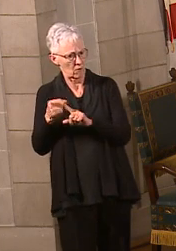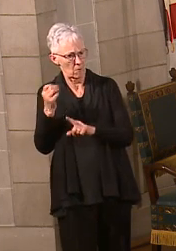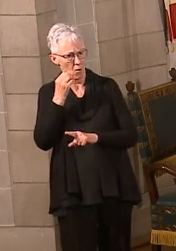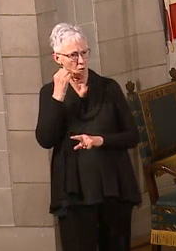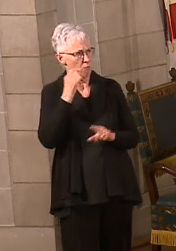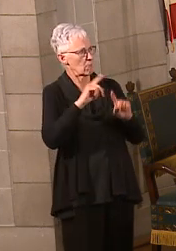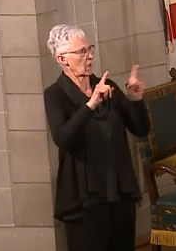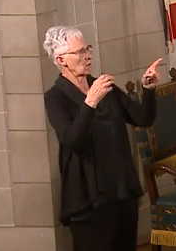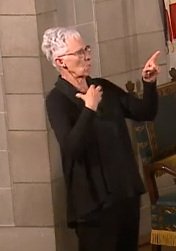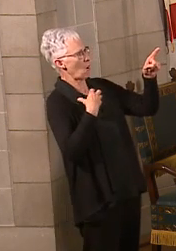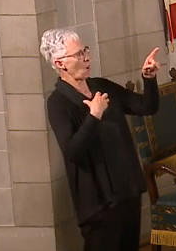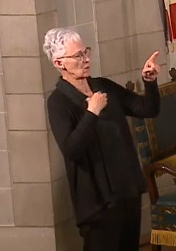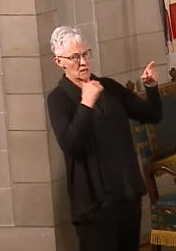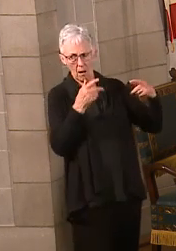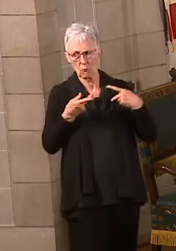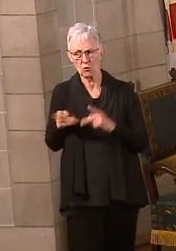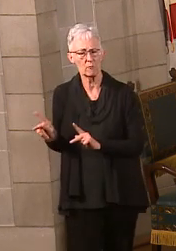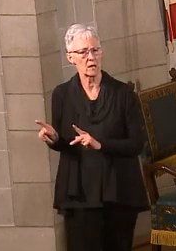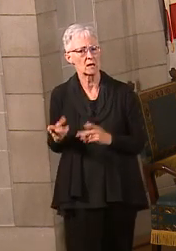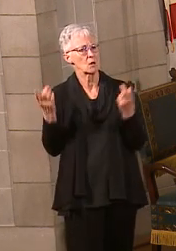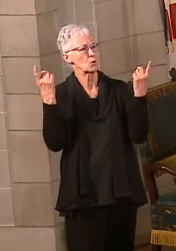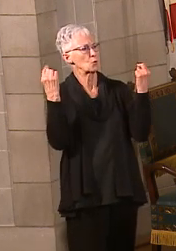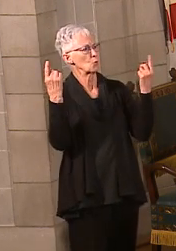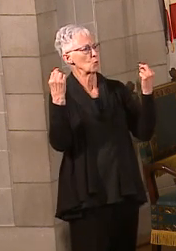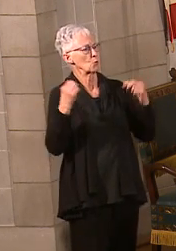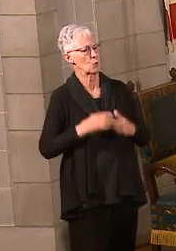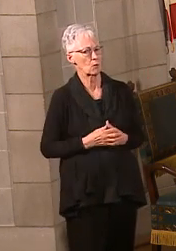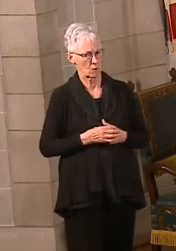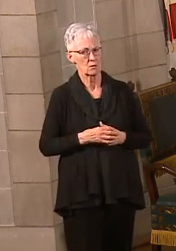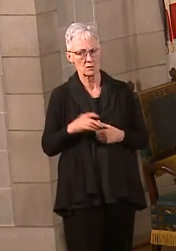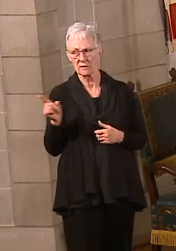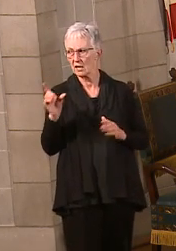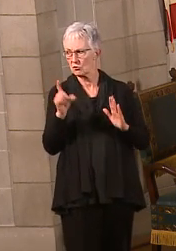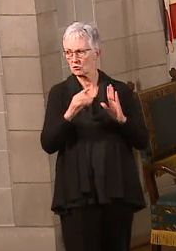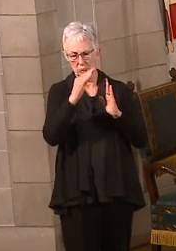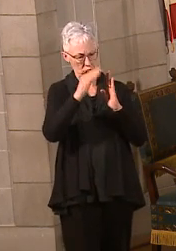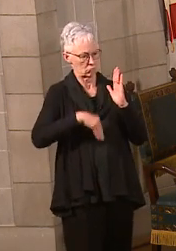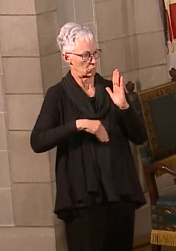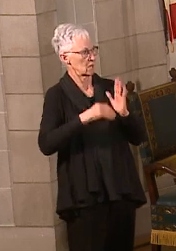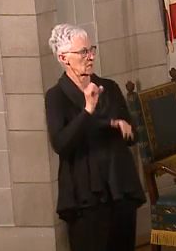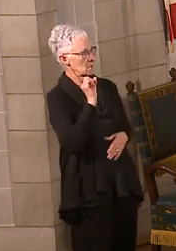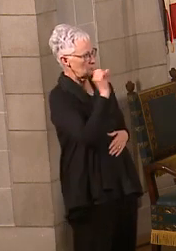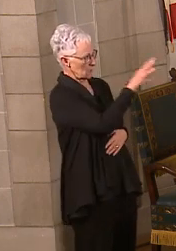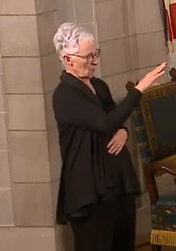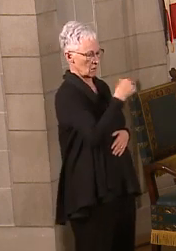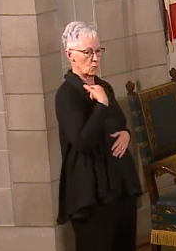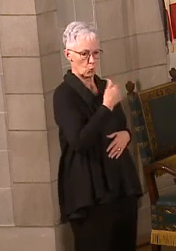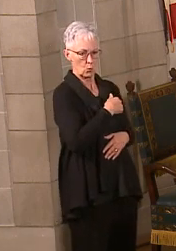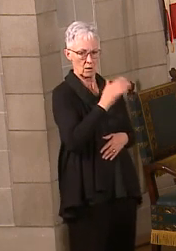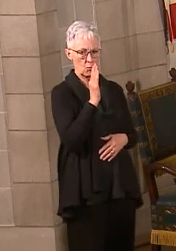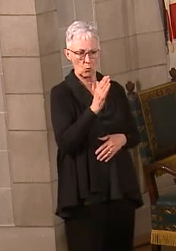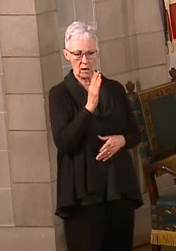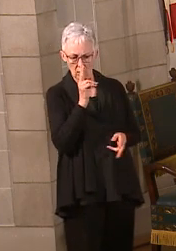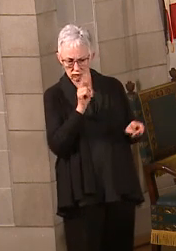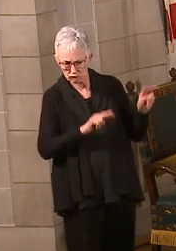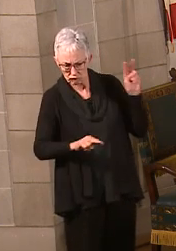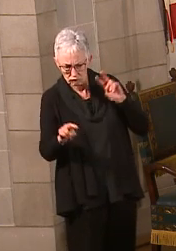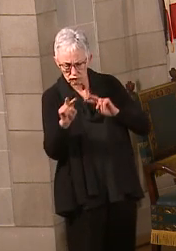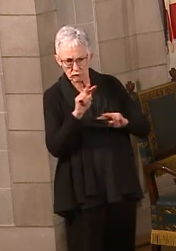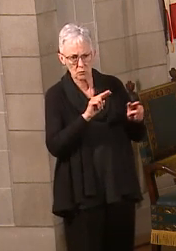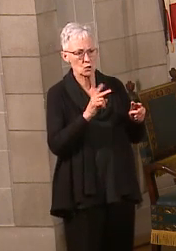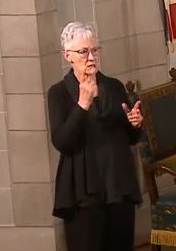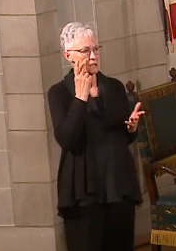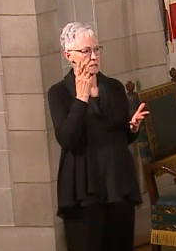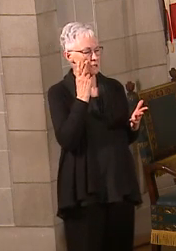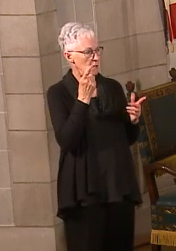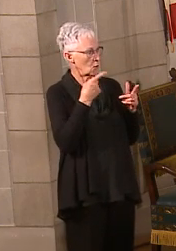home, certainly love to hear about it. Ask them to document it, send it in to us. We'll certainly take a look at it. But I know that all of our